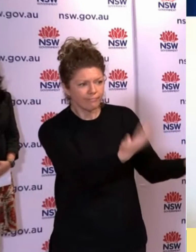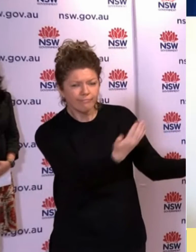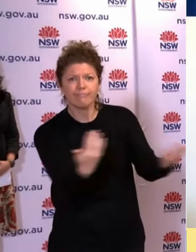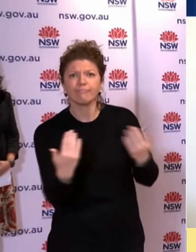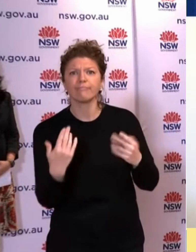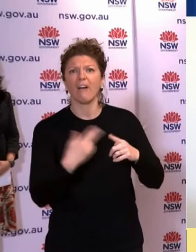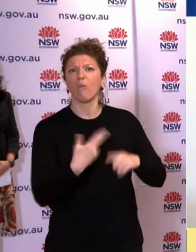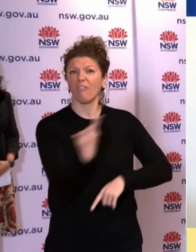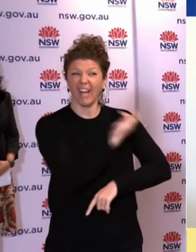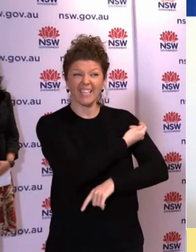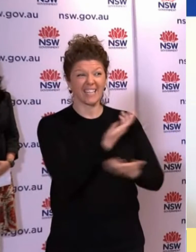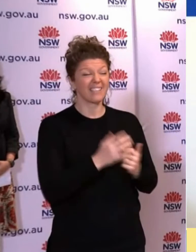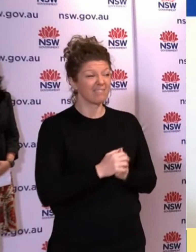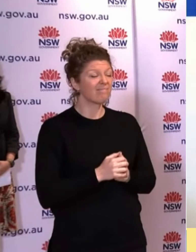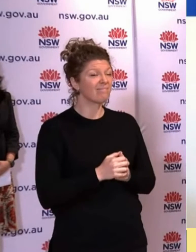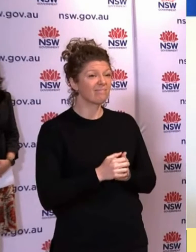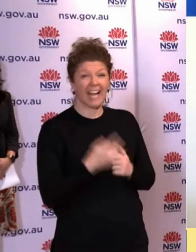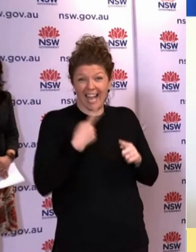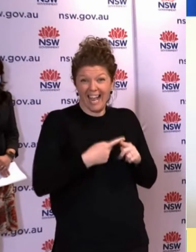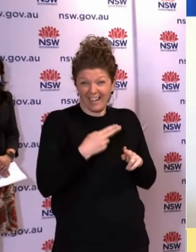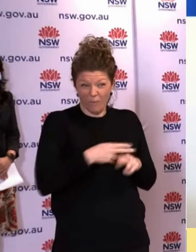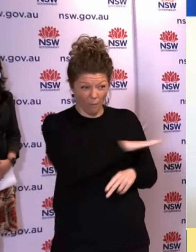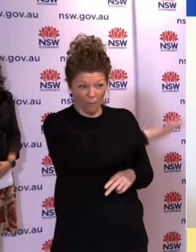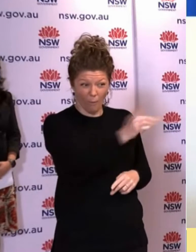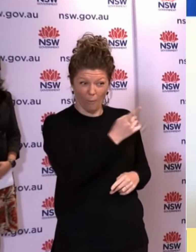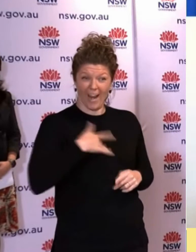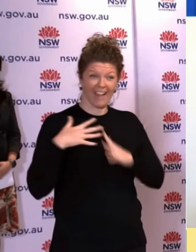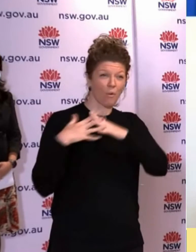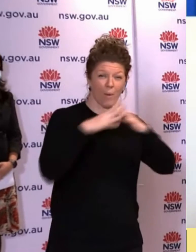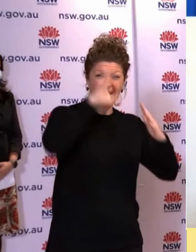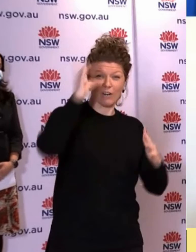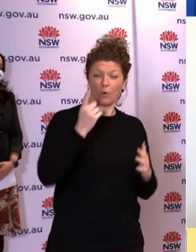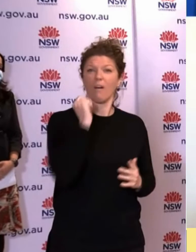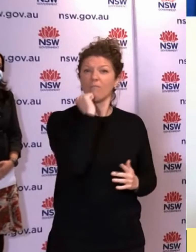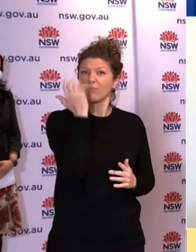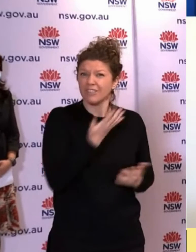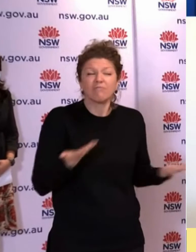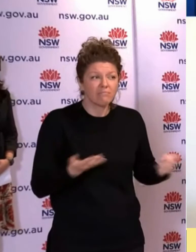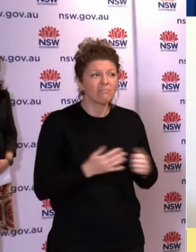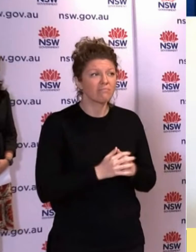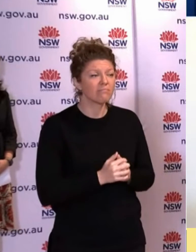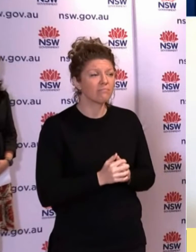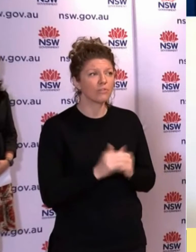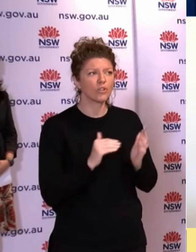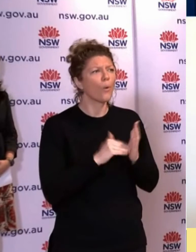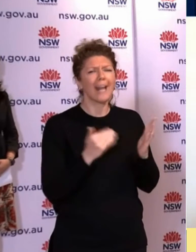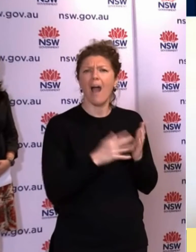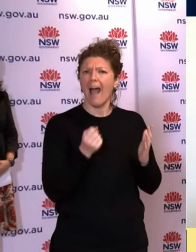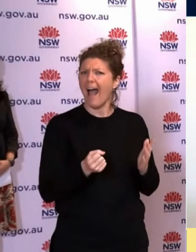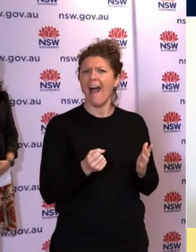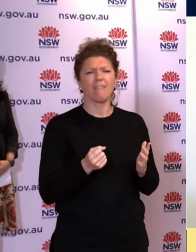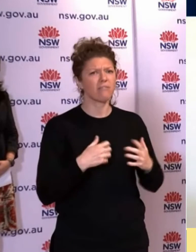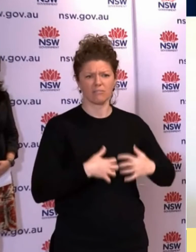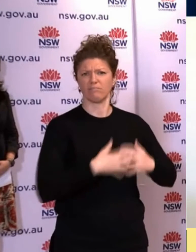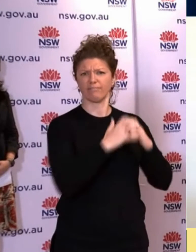Aboriginal people. I would hope that the arrangements that are now in place and are coming